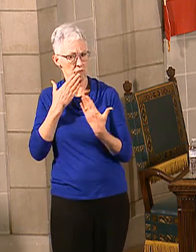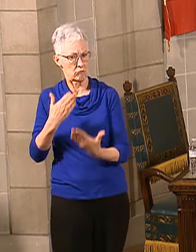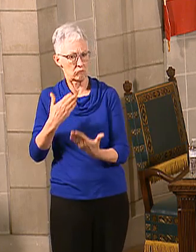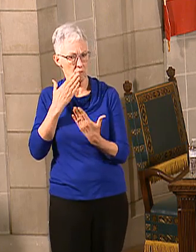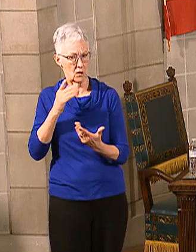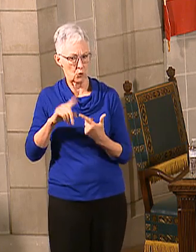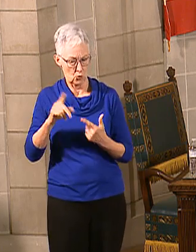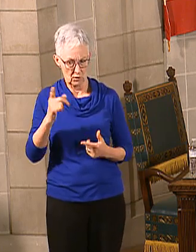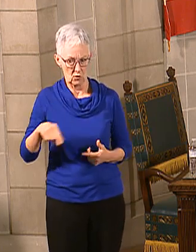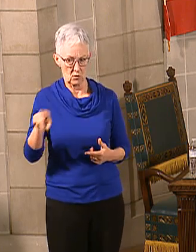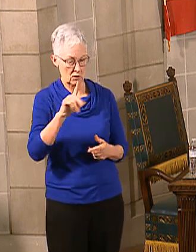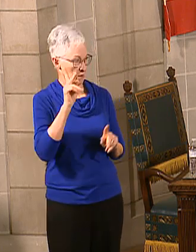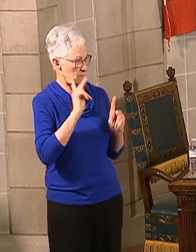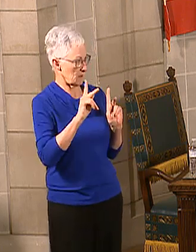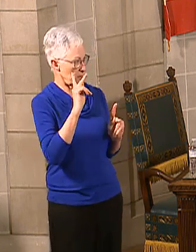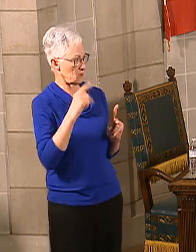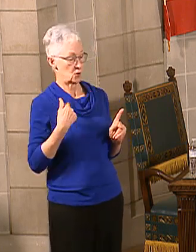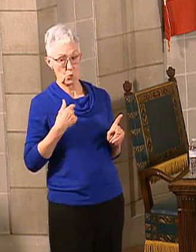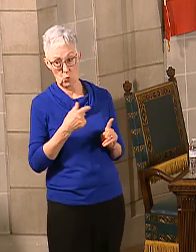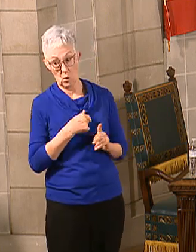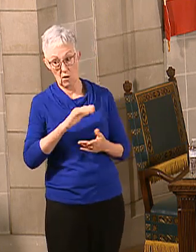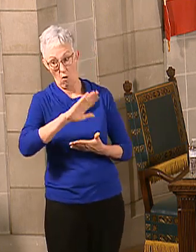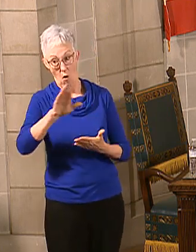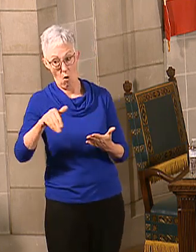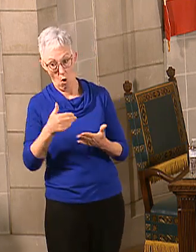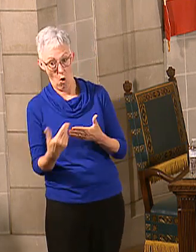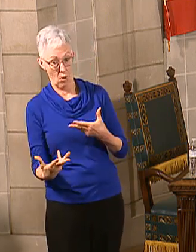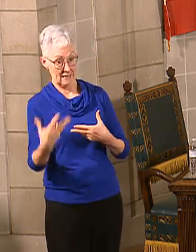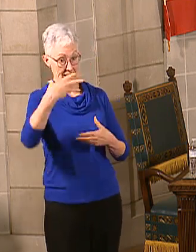are really all in this together. Thank you.